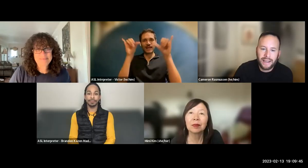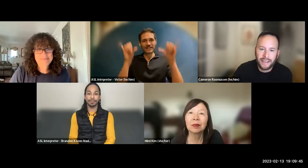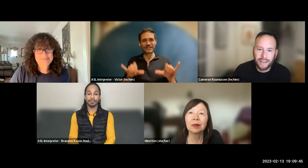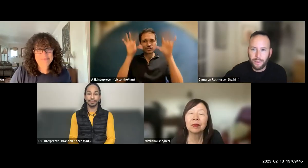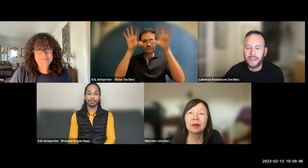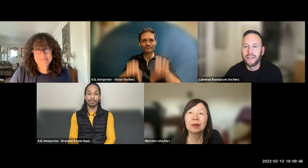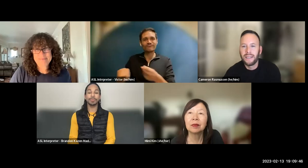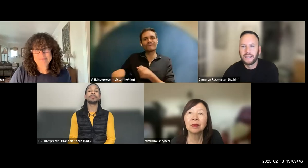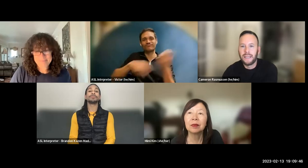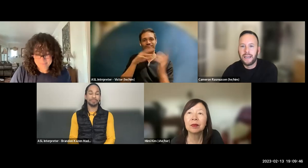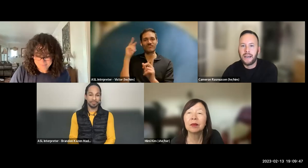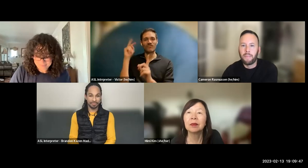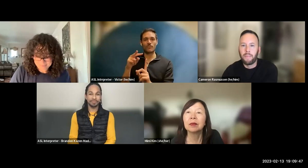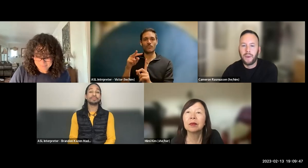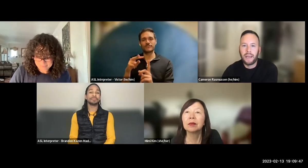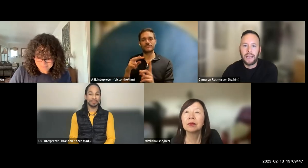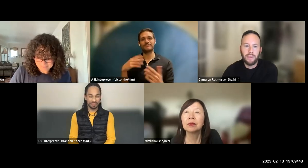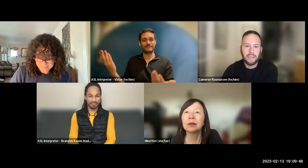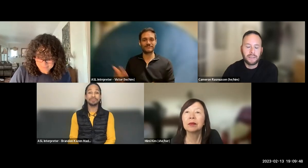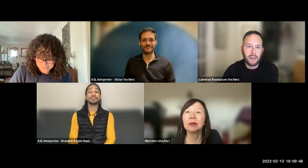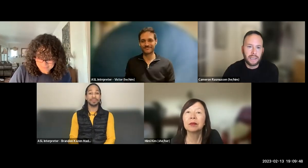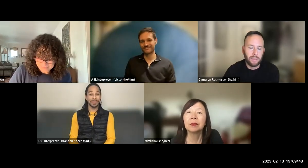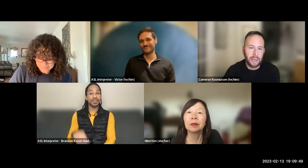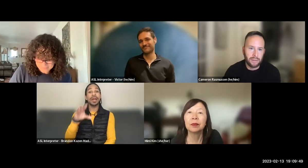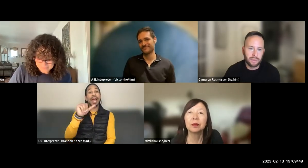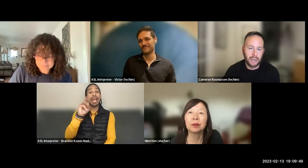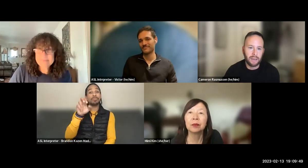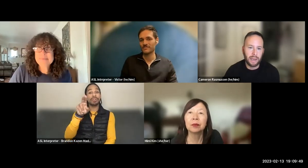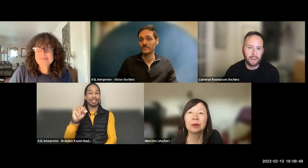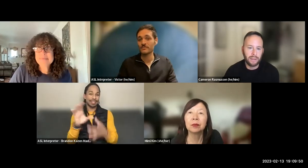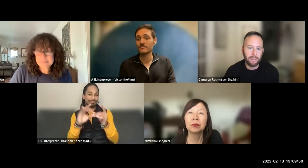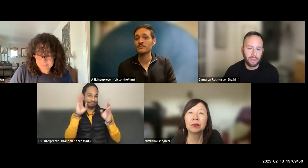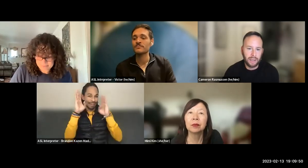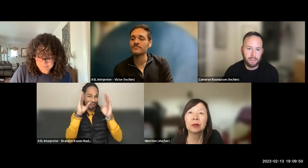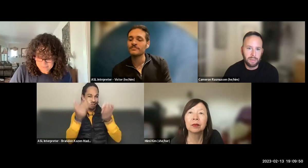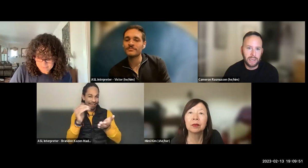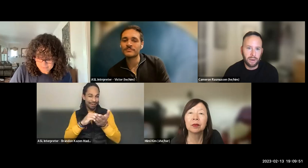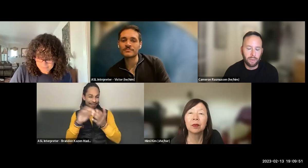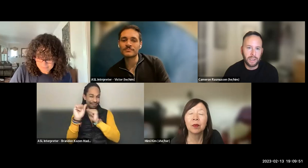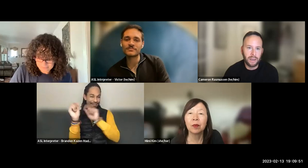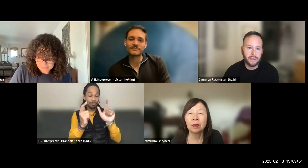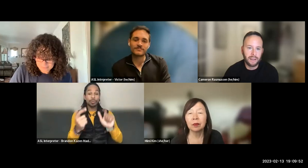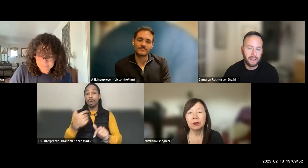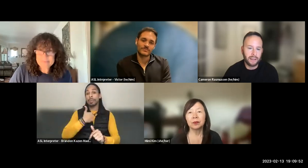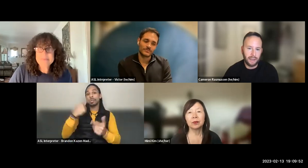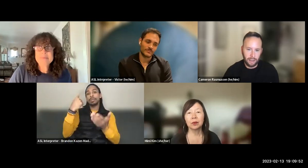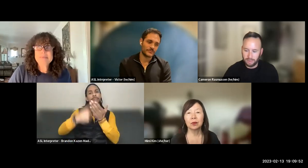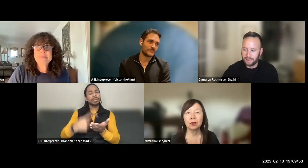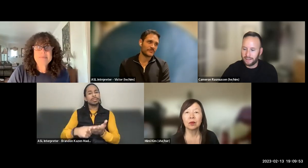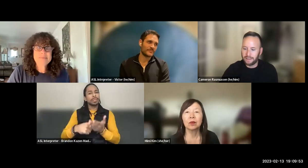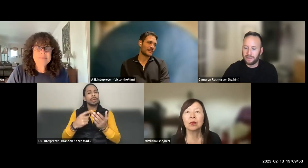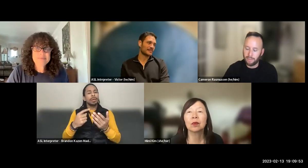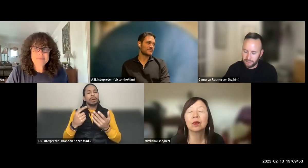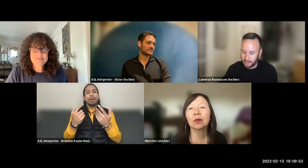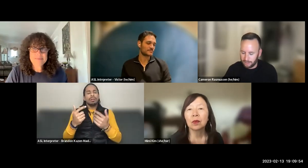Yeah, hi again, everyone. I'm going to start actually by sort of talking about a book that Mimi and I are working on, as I think that helps